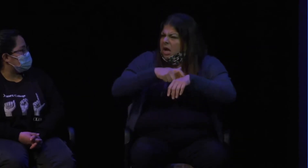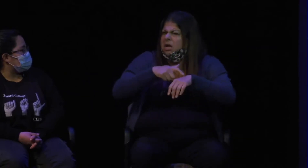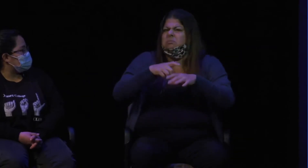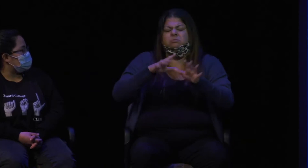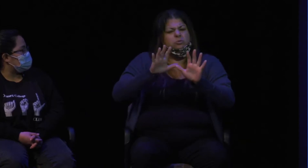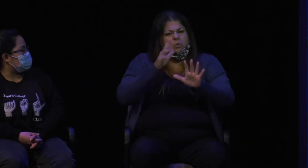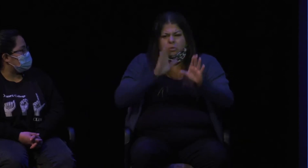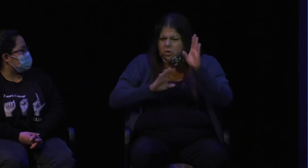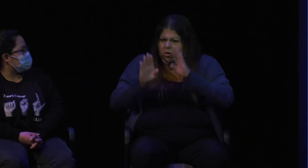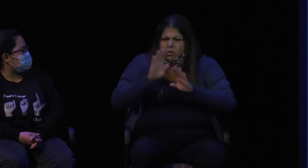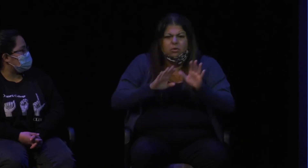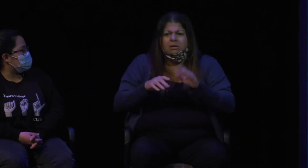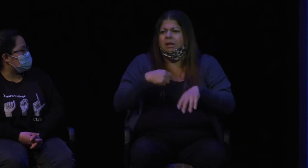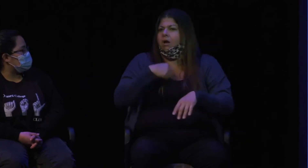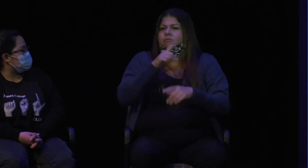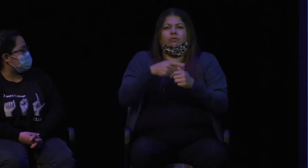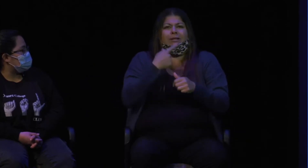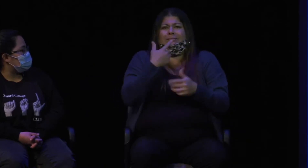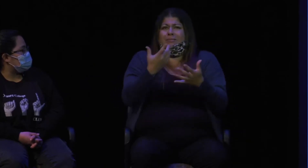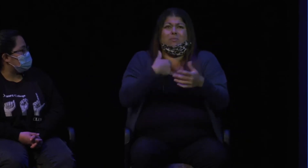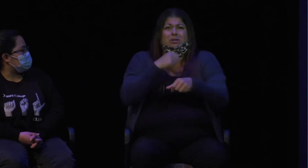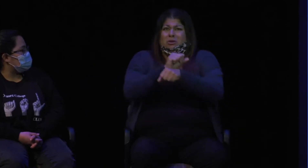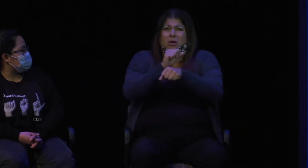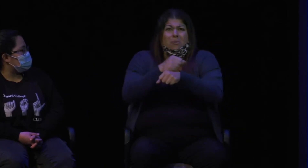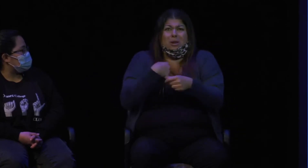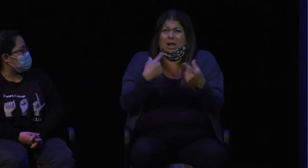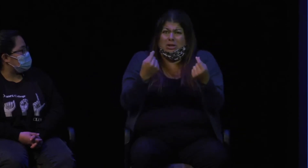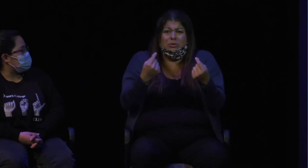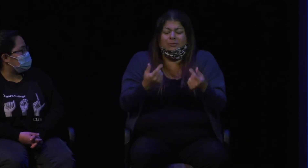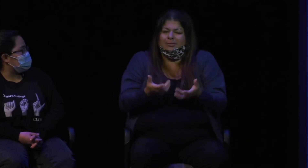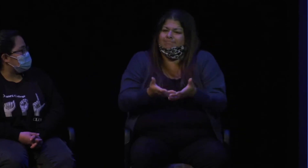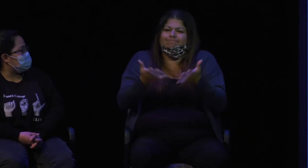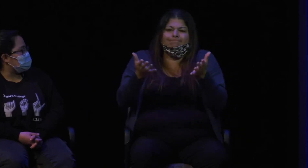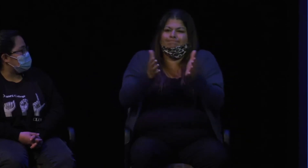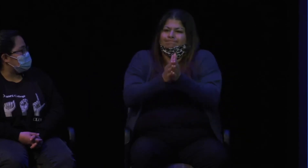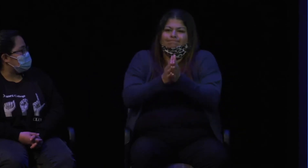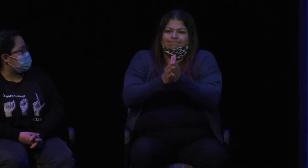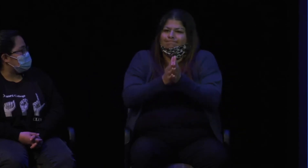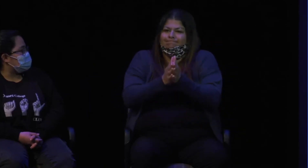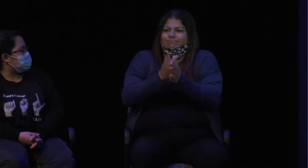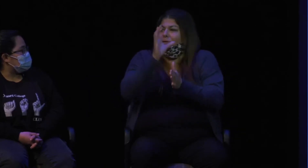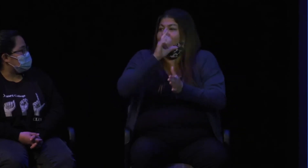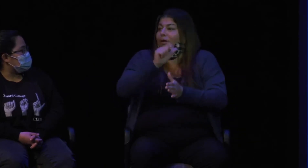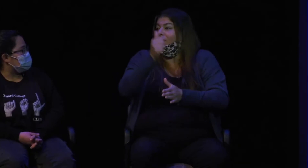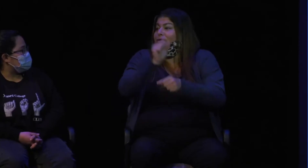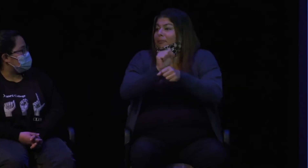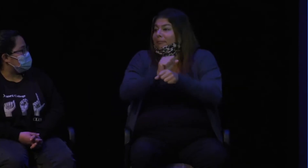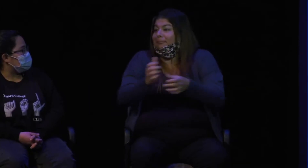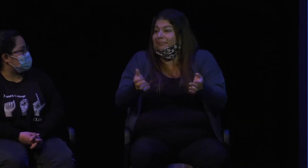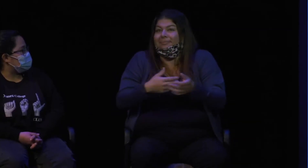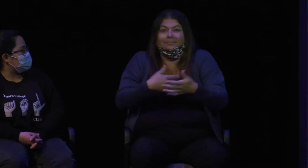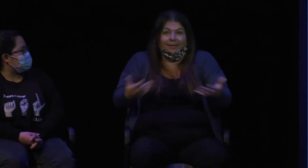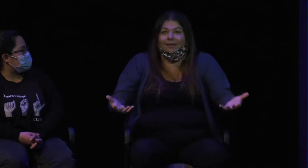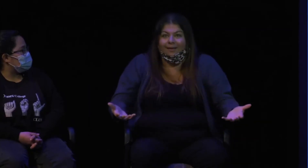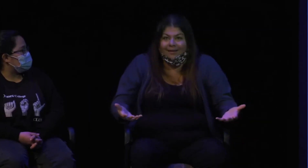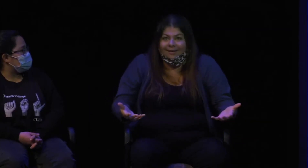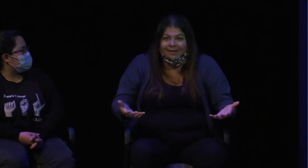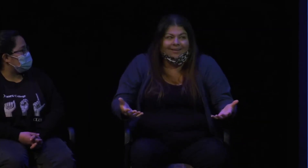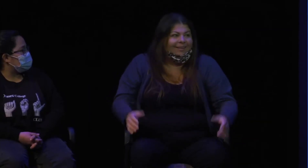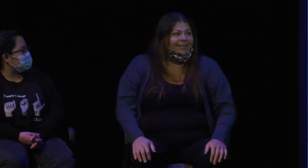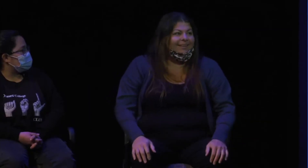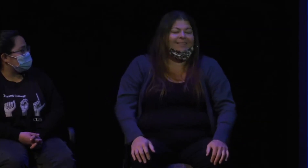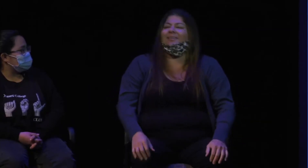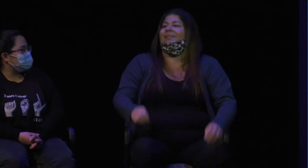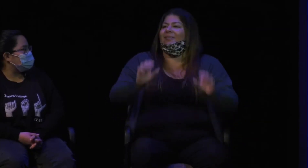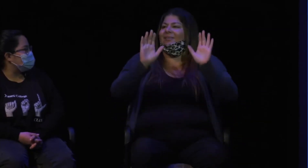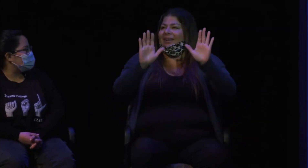while. She gave me some time. And like I said, the first thing I thought was, what am I going to do about my job?